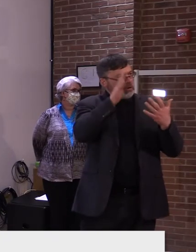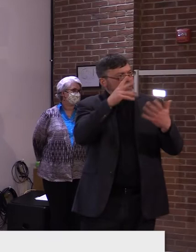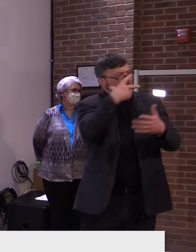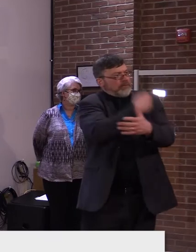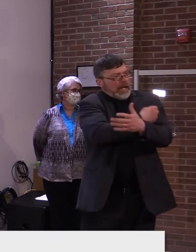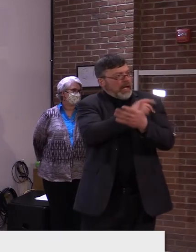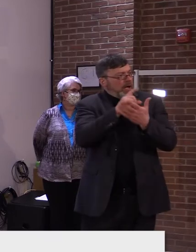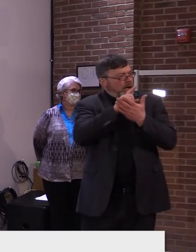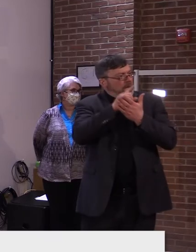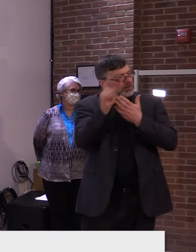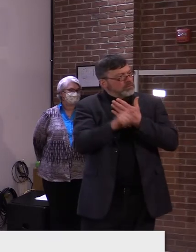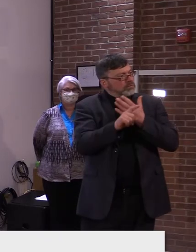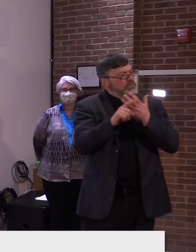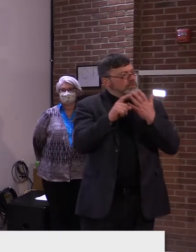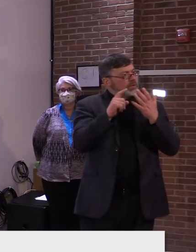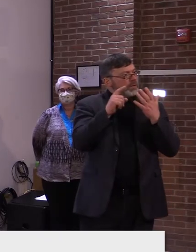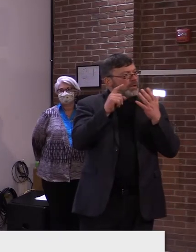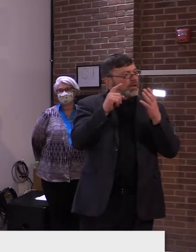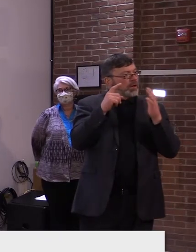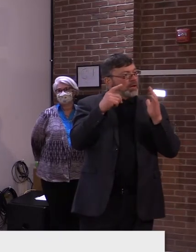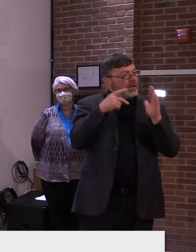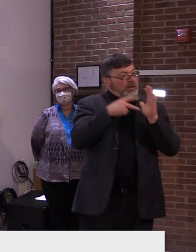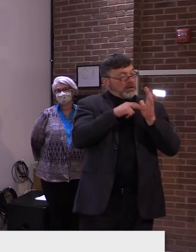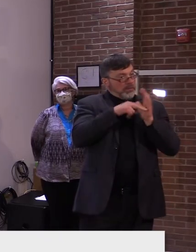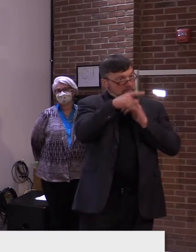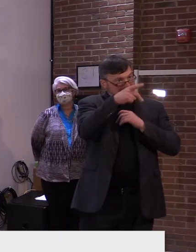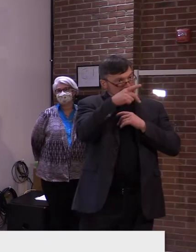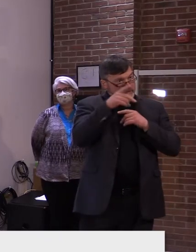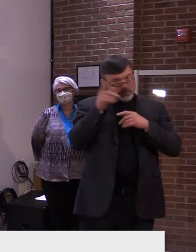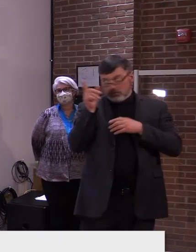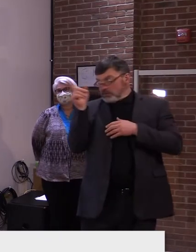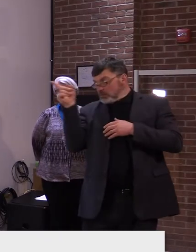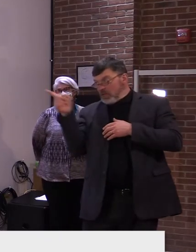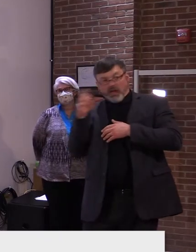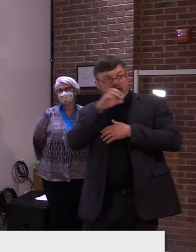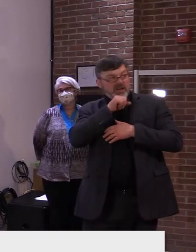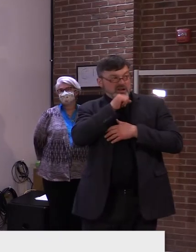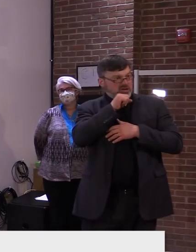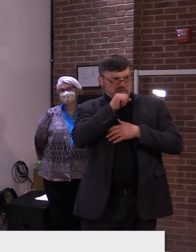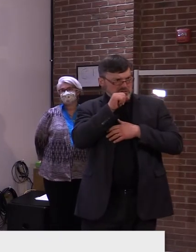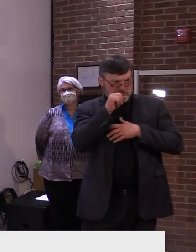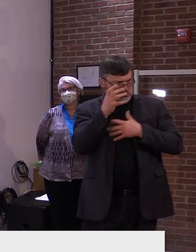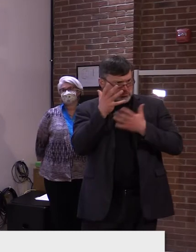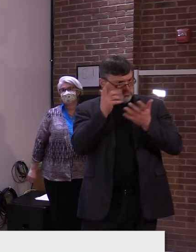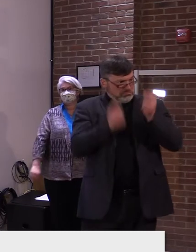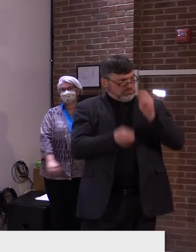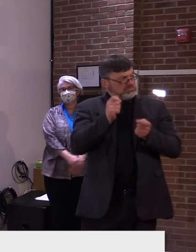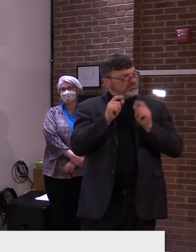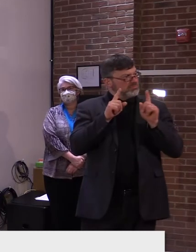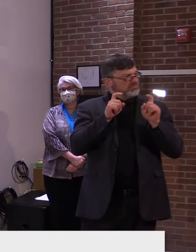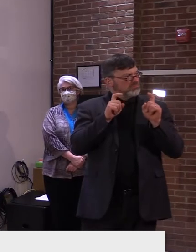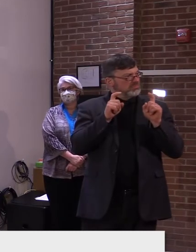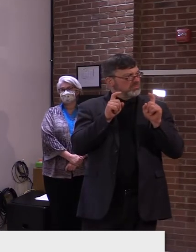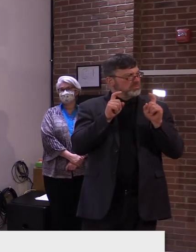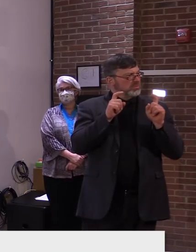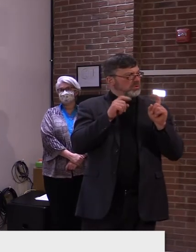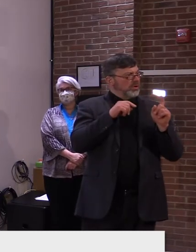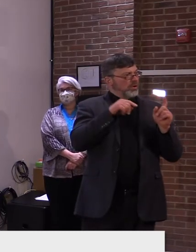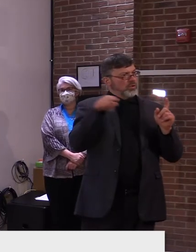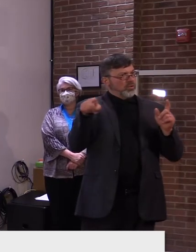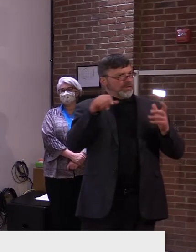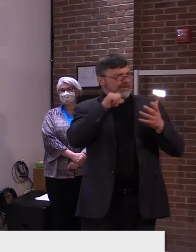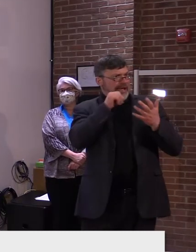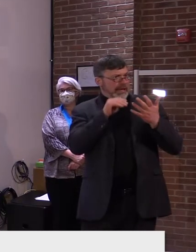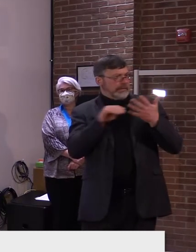inmates, correct? And you are not considering, you know, vaccinating inmates earlier than the general population? Yeah, there has not